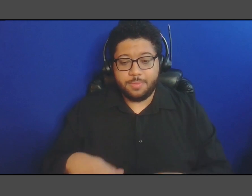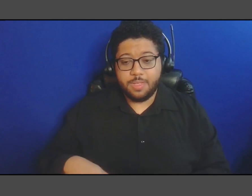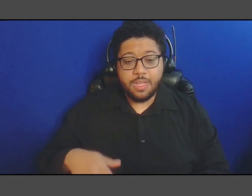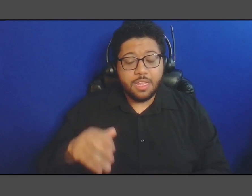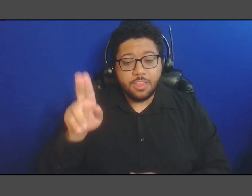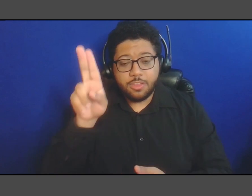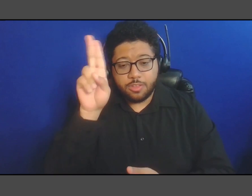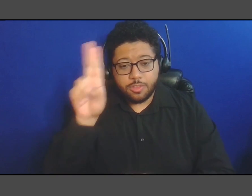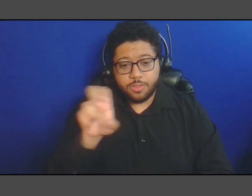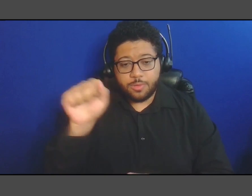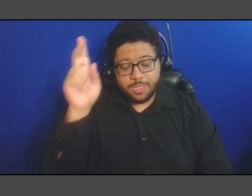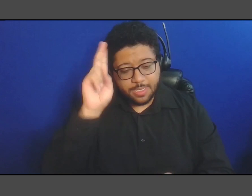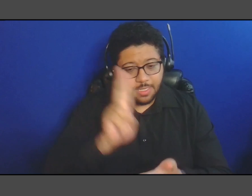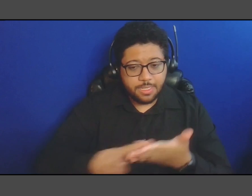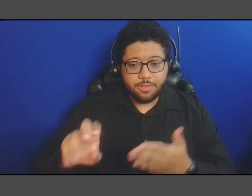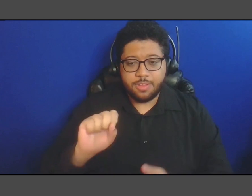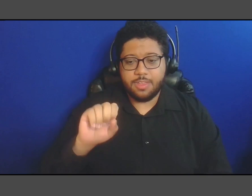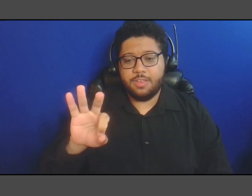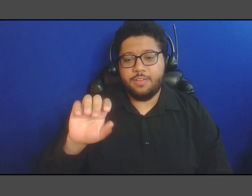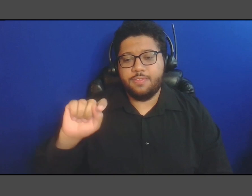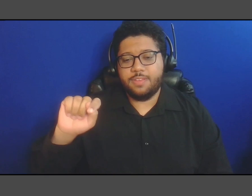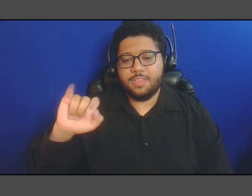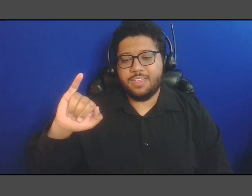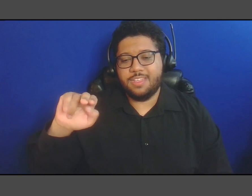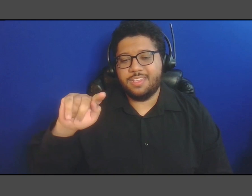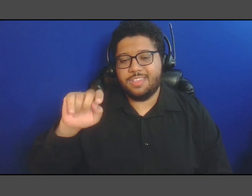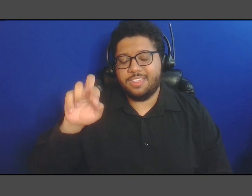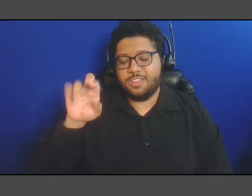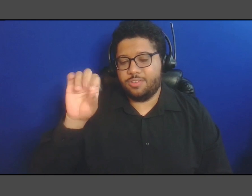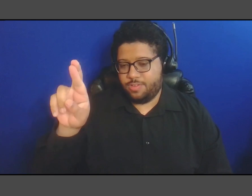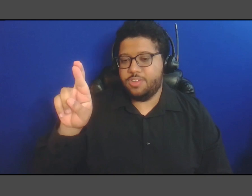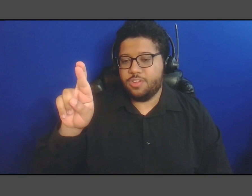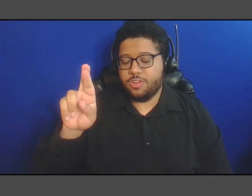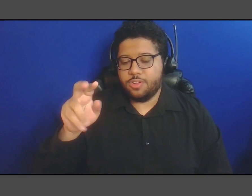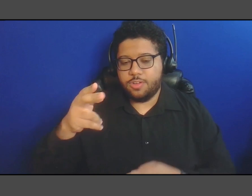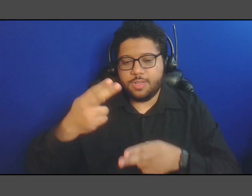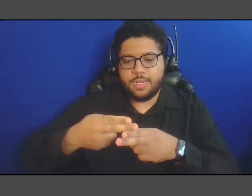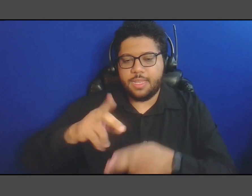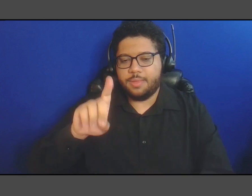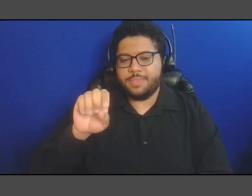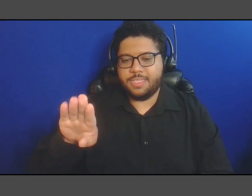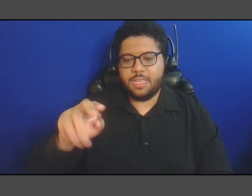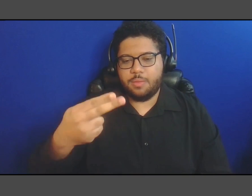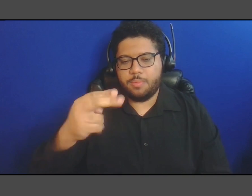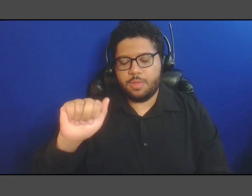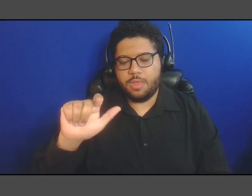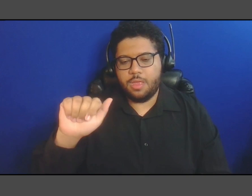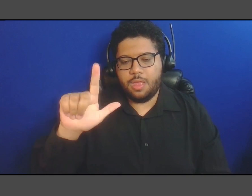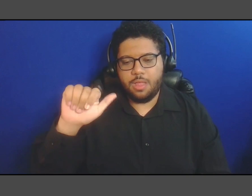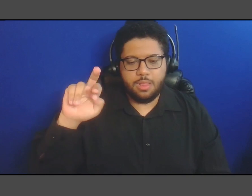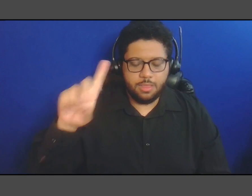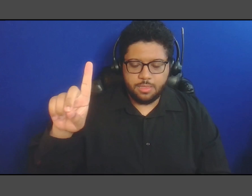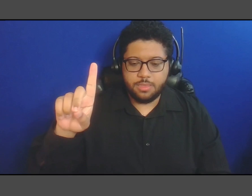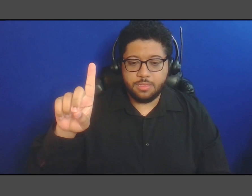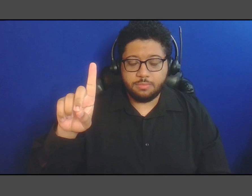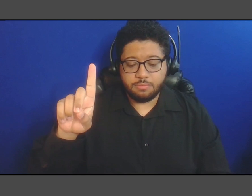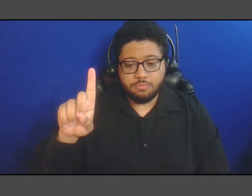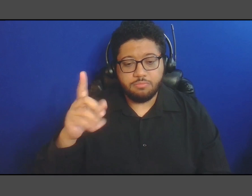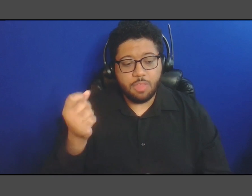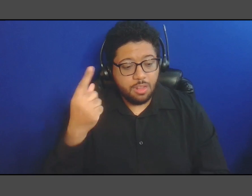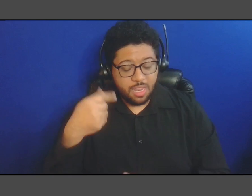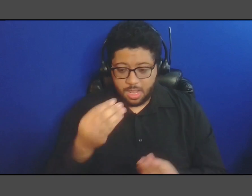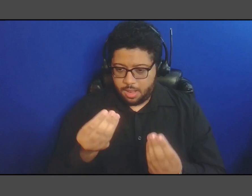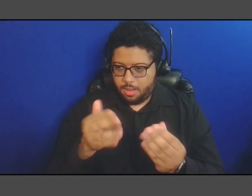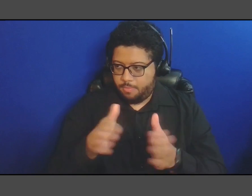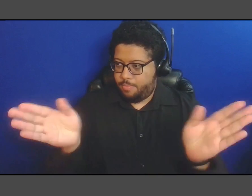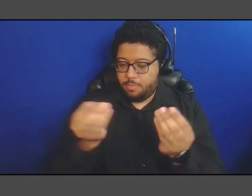Haaland. Public lands in our country are places where many of us go to experience the wonders and beauties of the